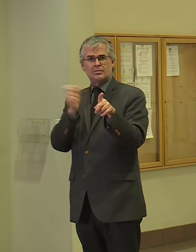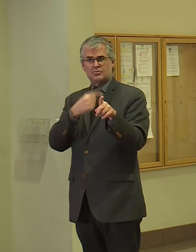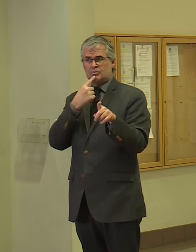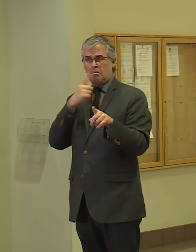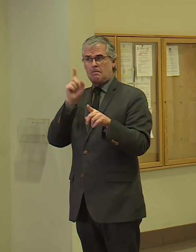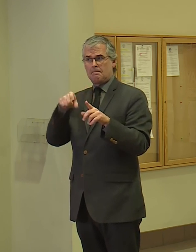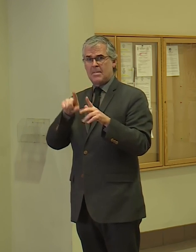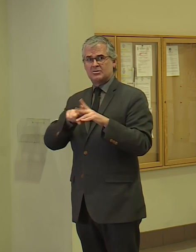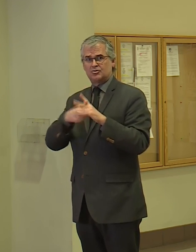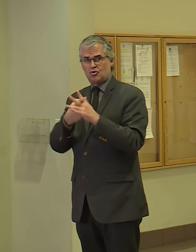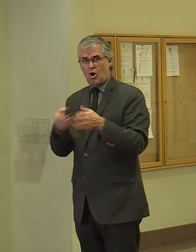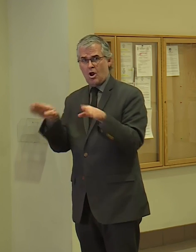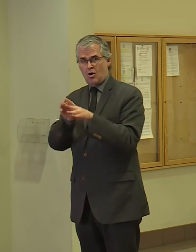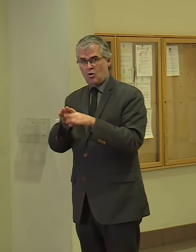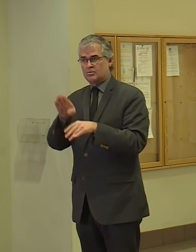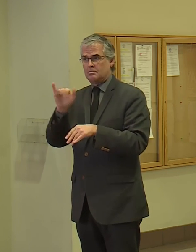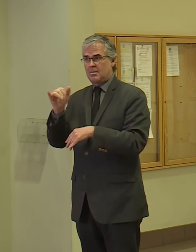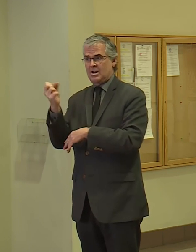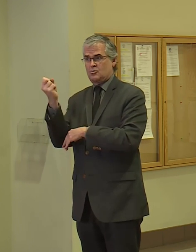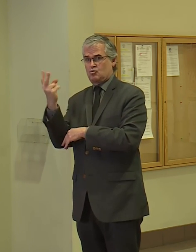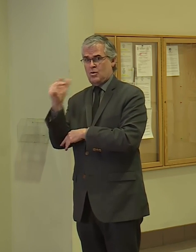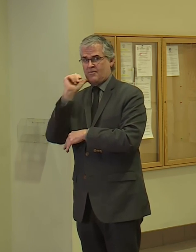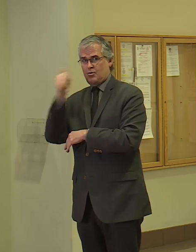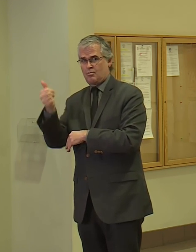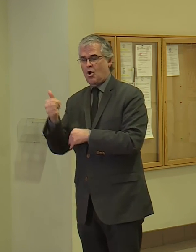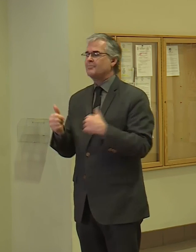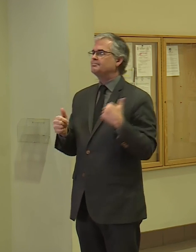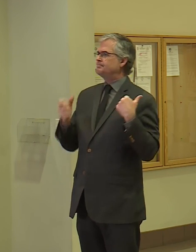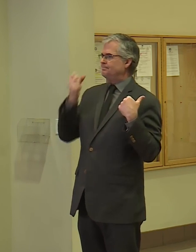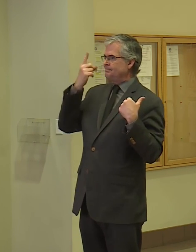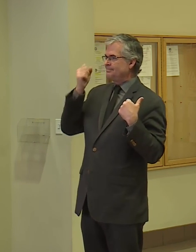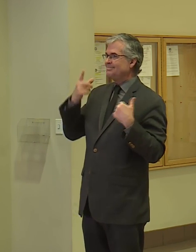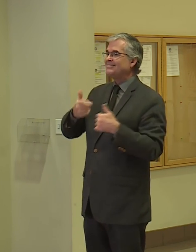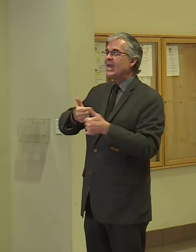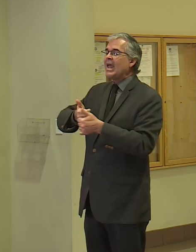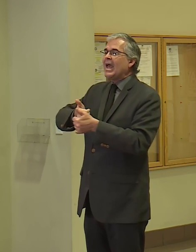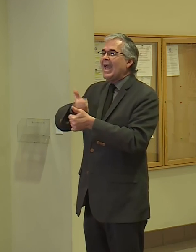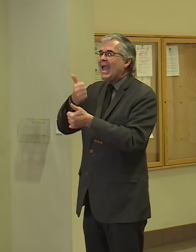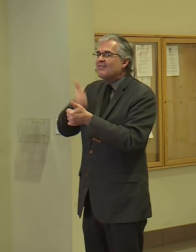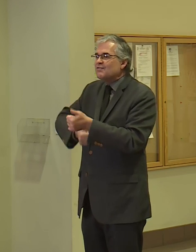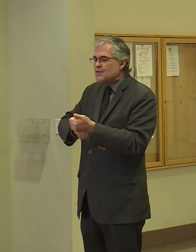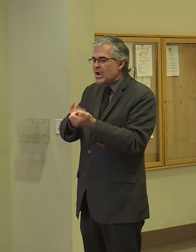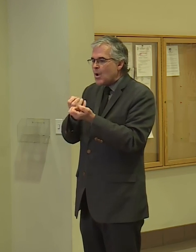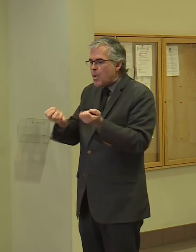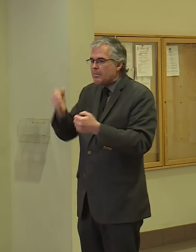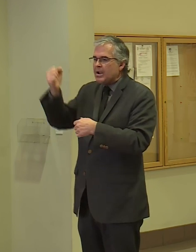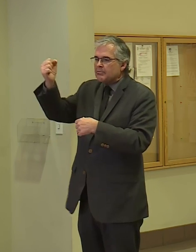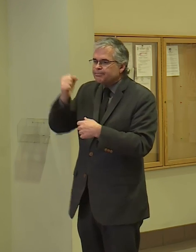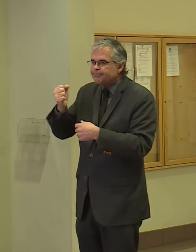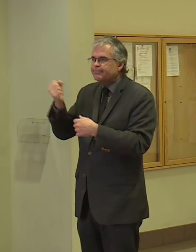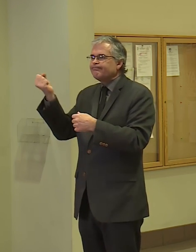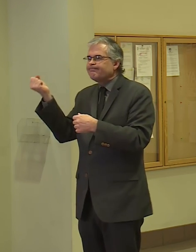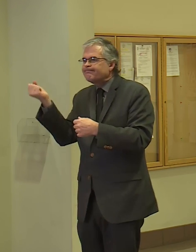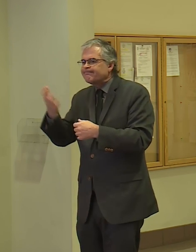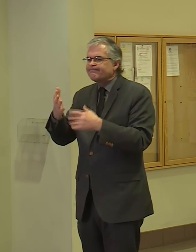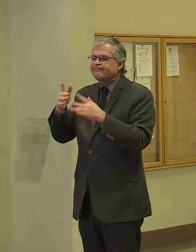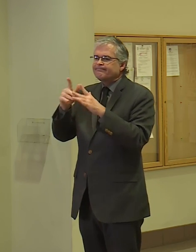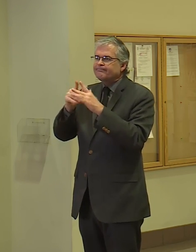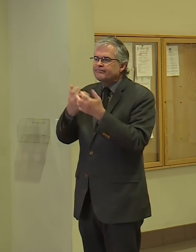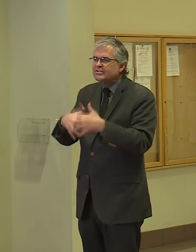I'll repeat every gaming device must be turned off by midnight tonight the casinos will not be